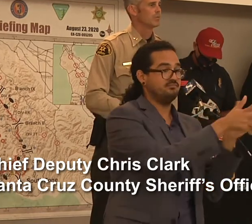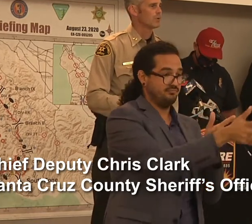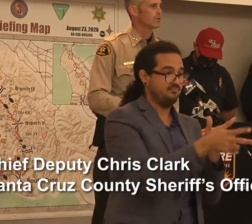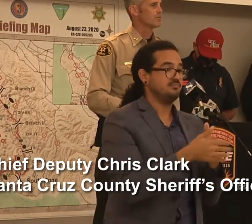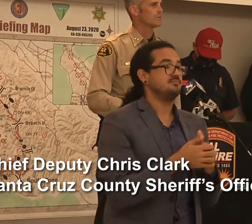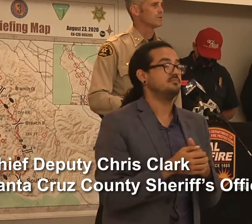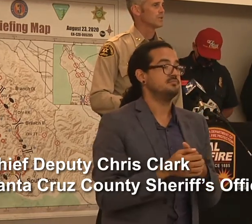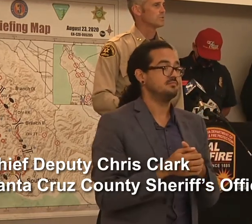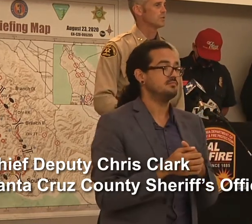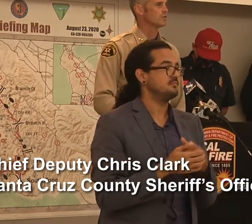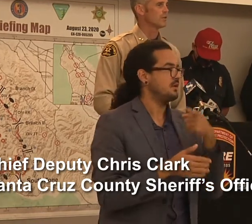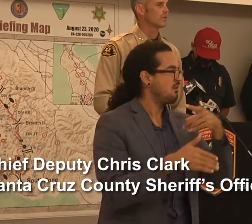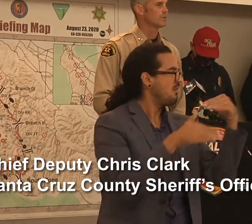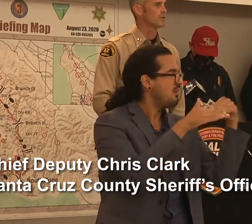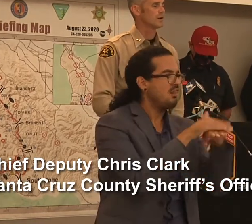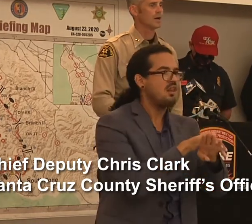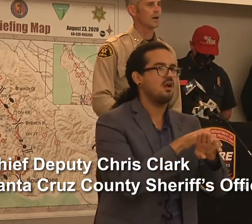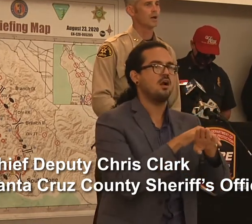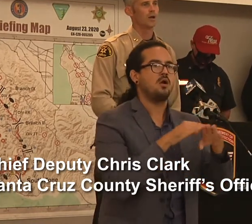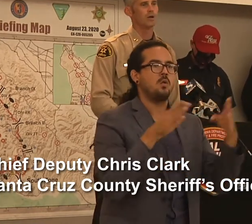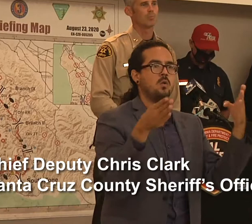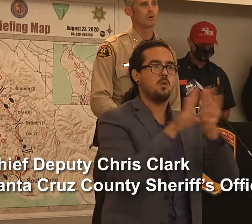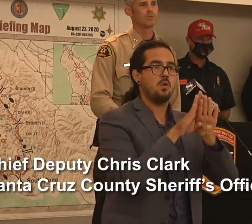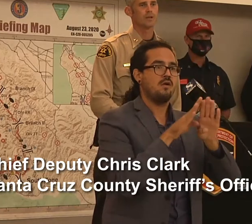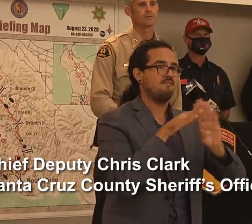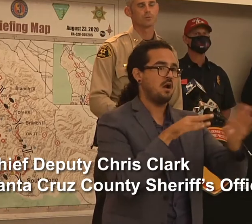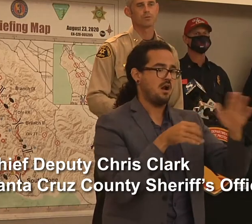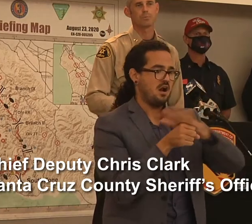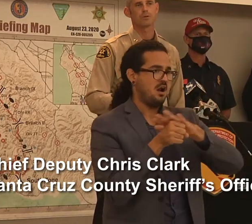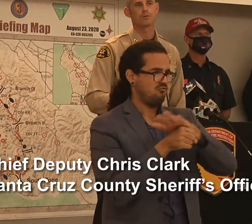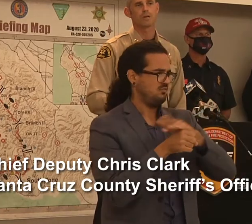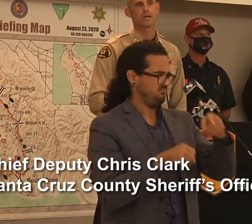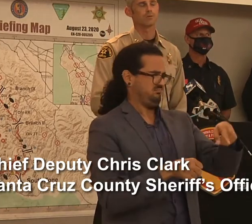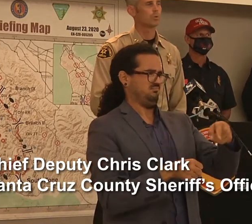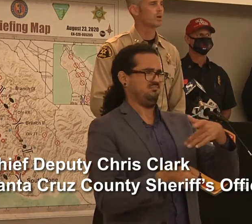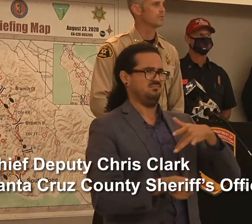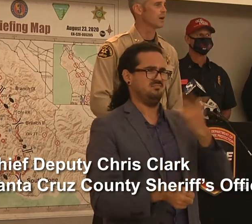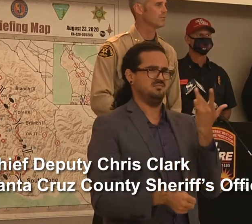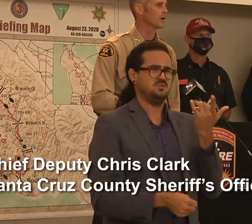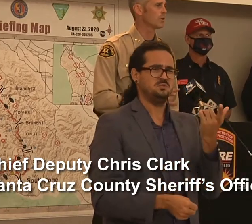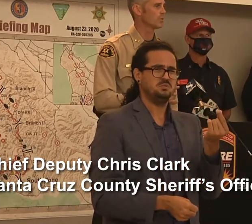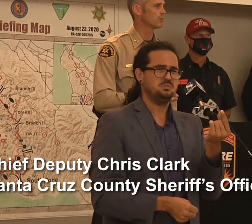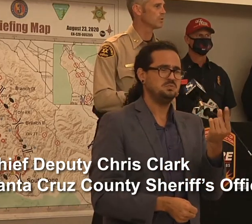And upon further investigation, we discovered a number of things that were super concerning to us.